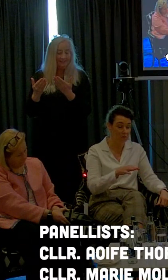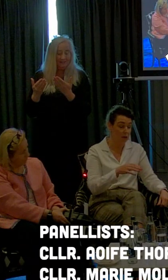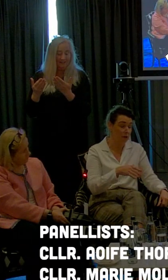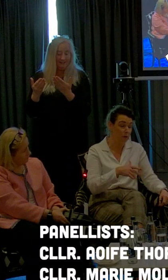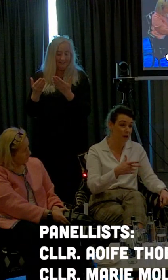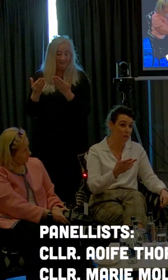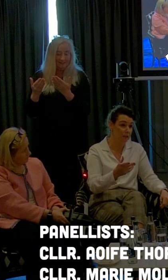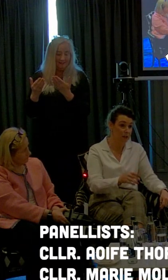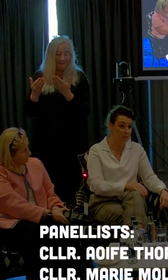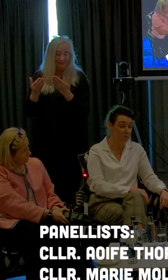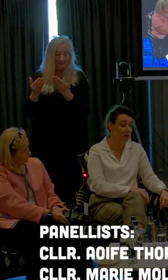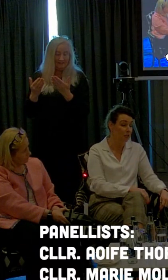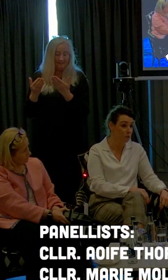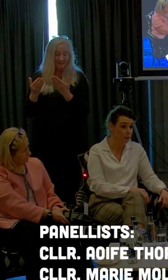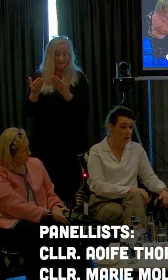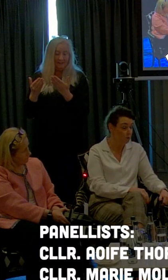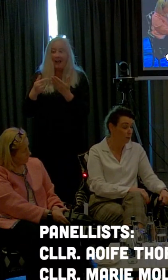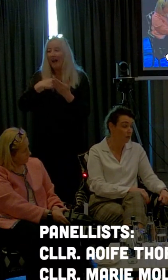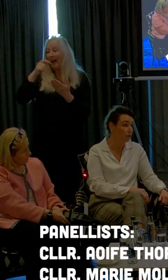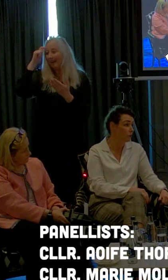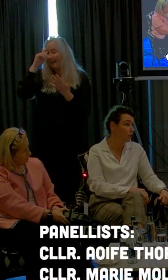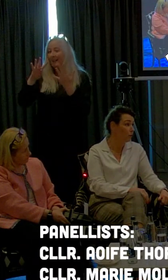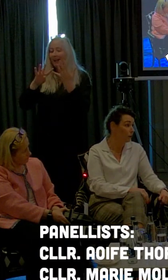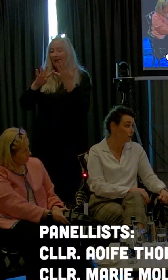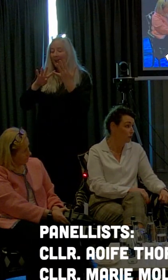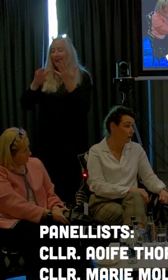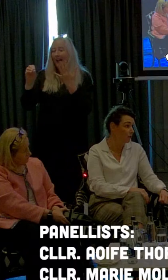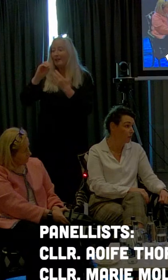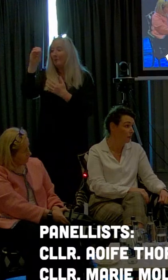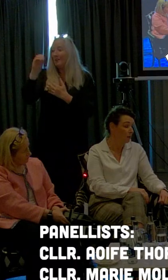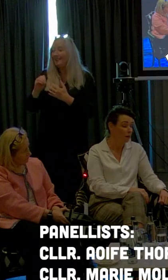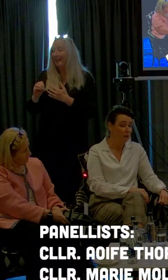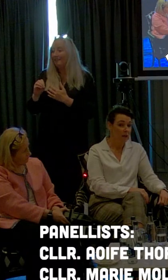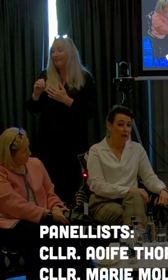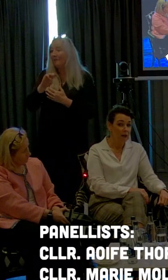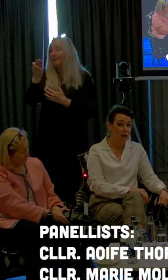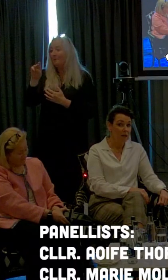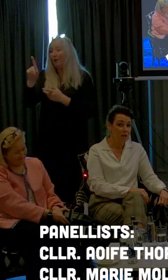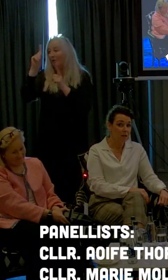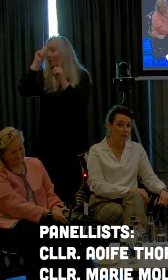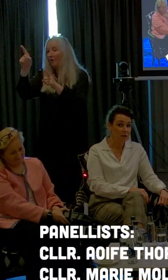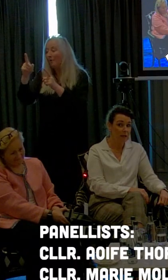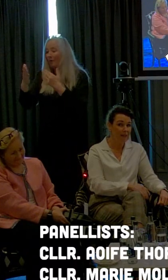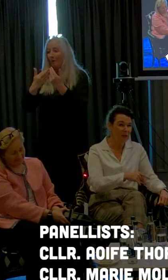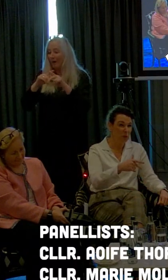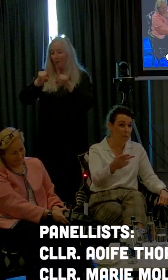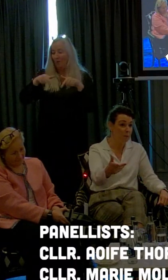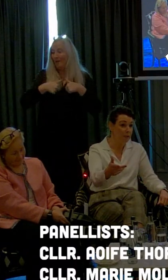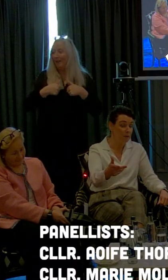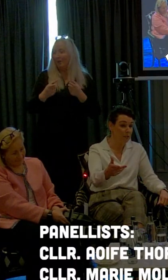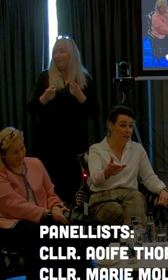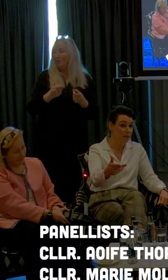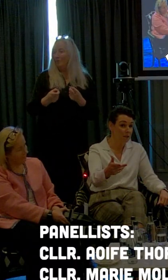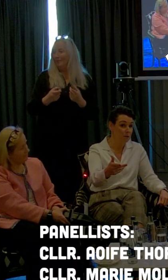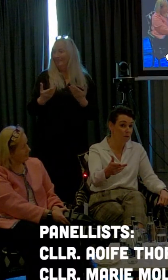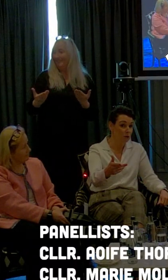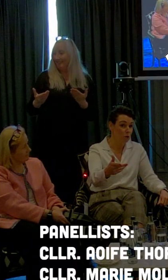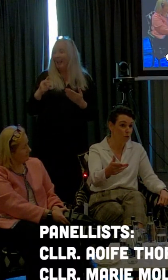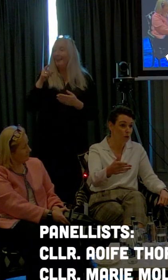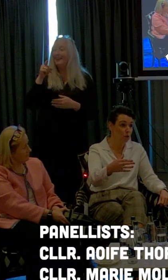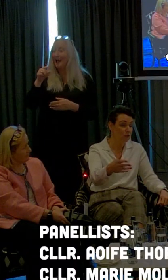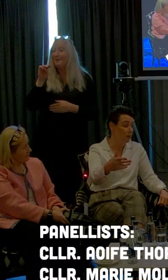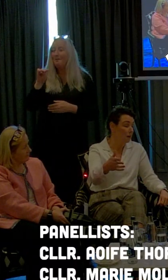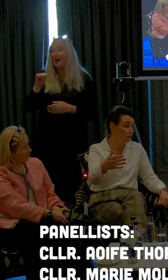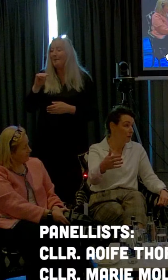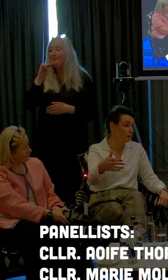think, I would say 90% of people haven't a clue what we're doing every day. And that probably means that, you